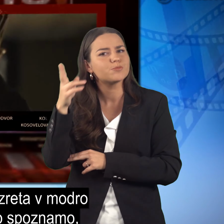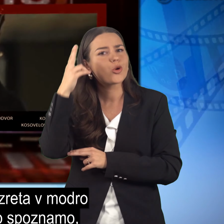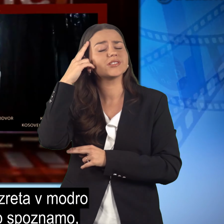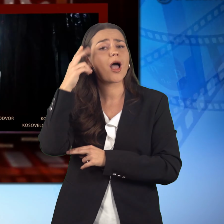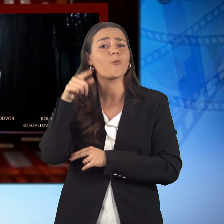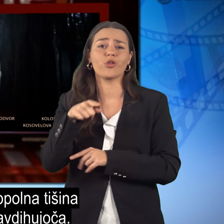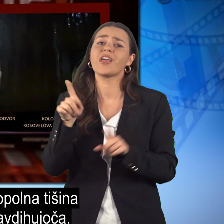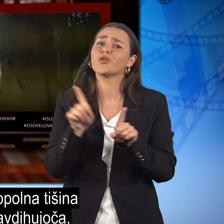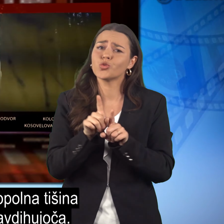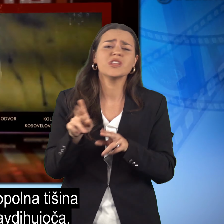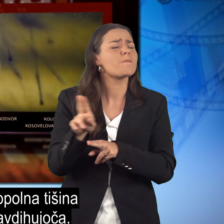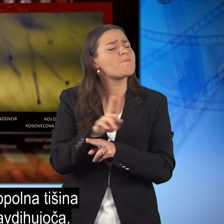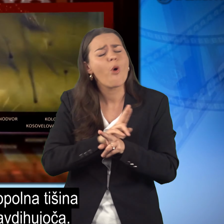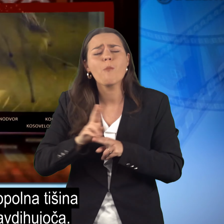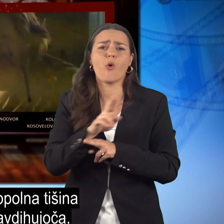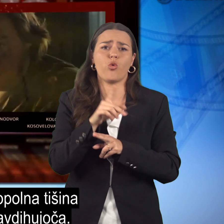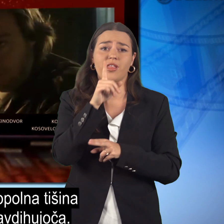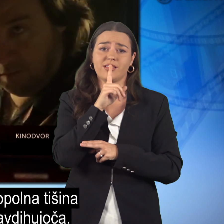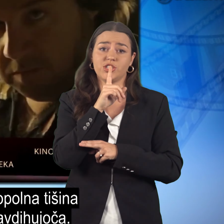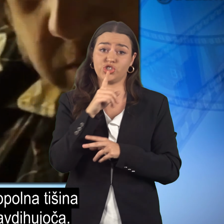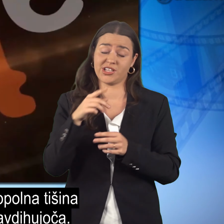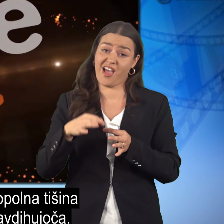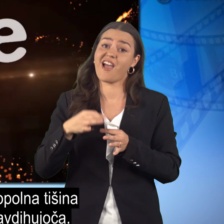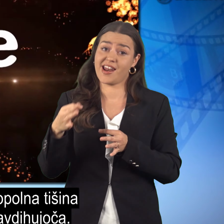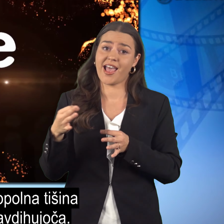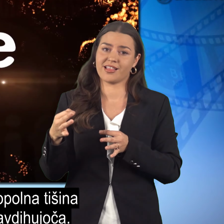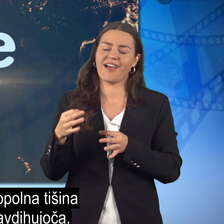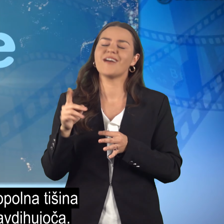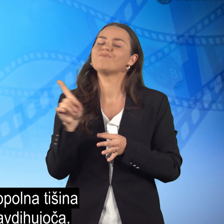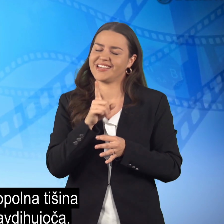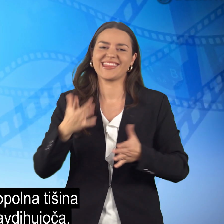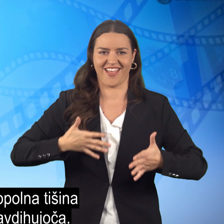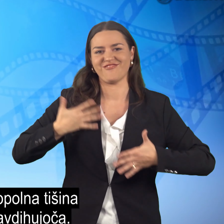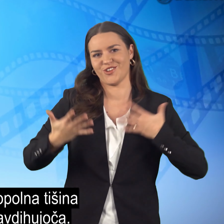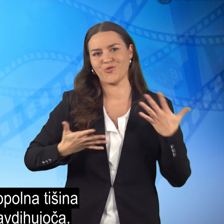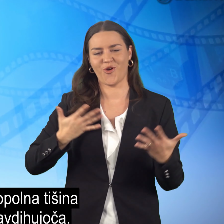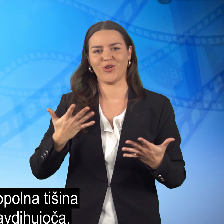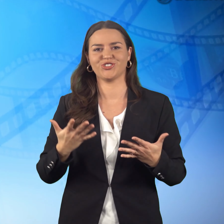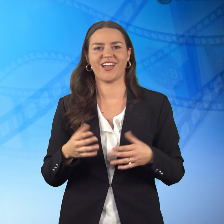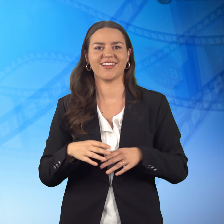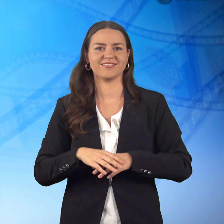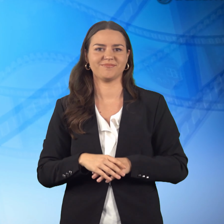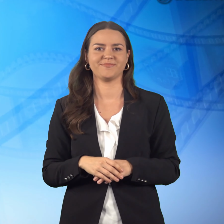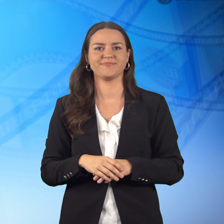spoznamo, da je tudi popolna tišina redka in navdihujoča.